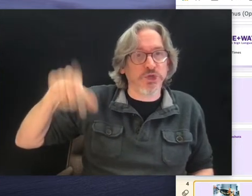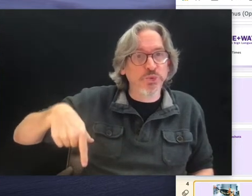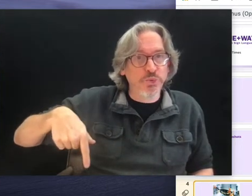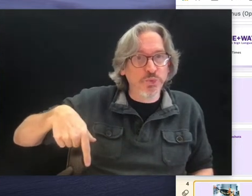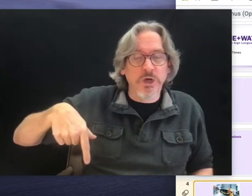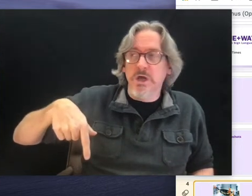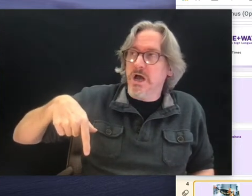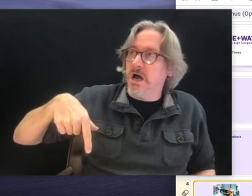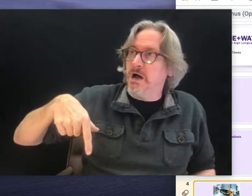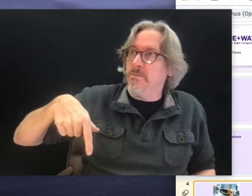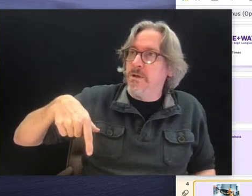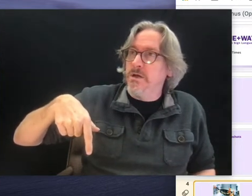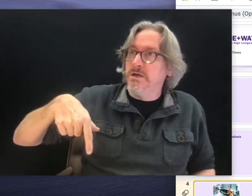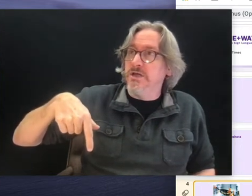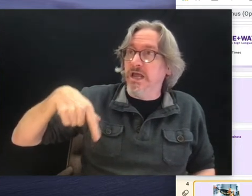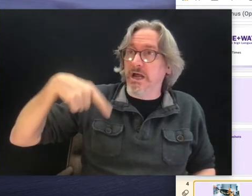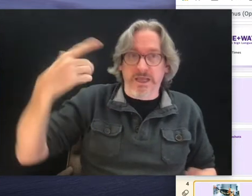Barbecue.